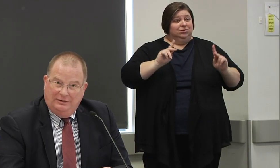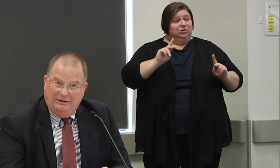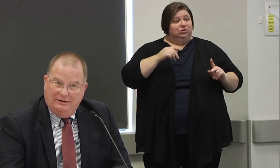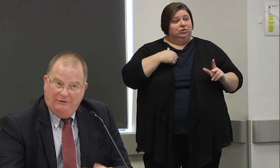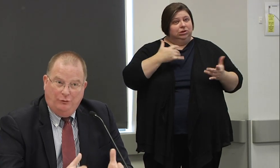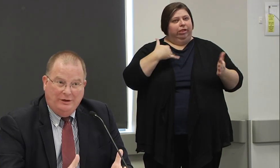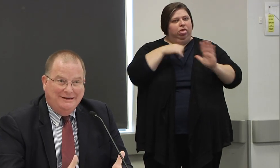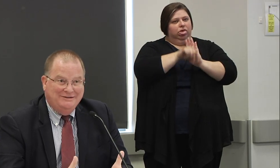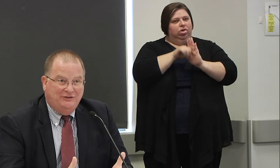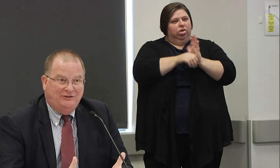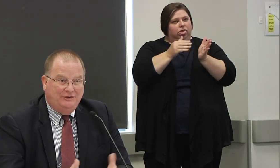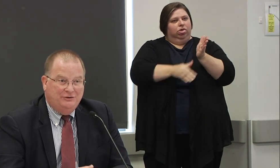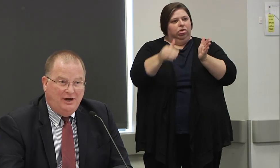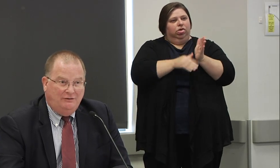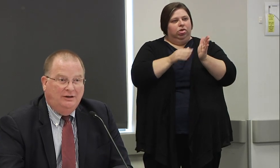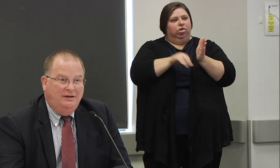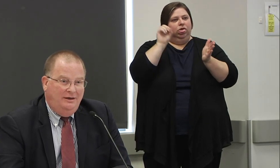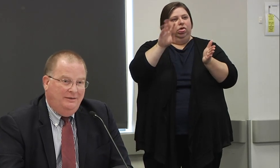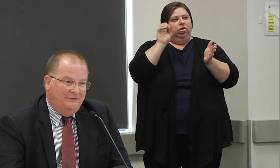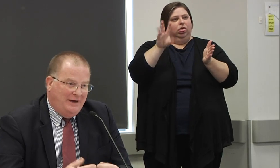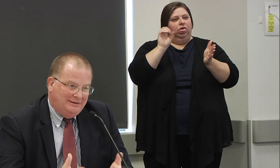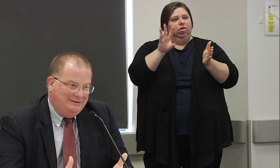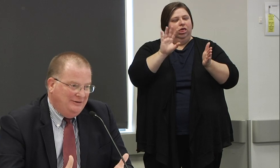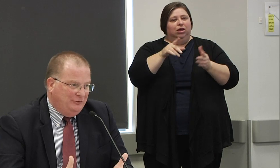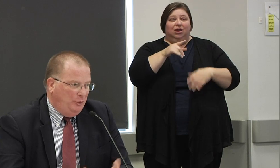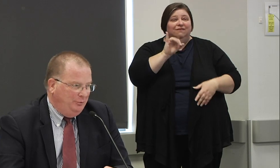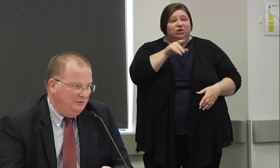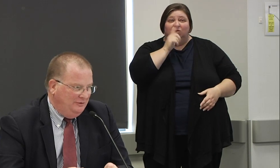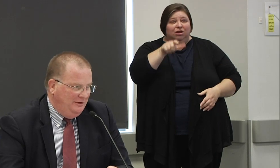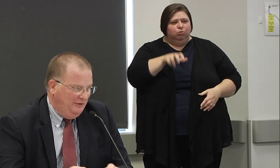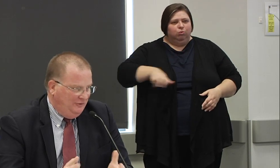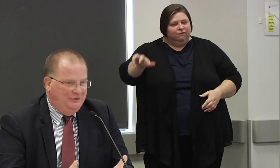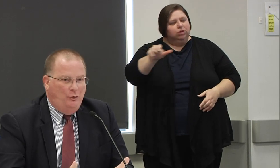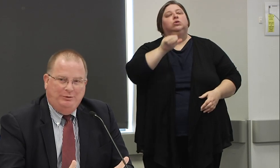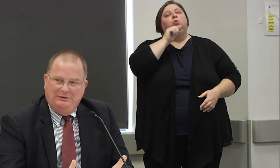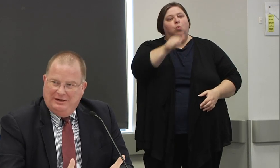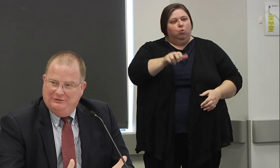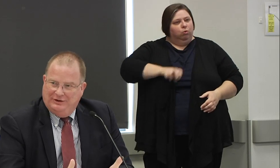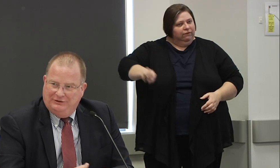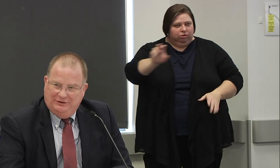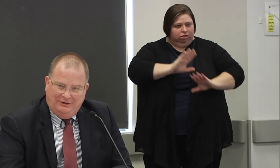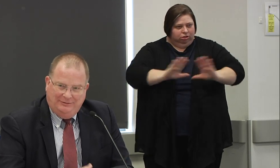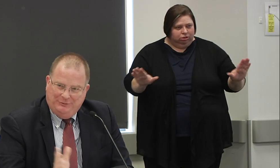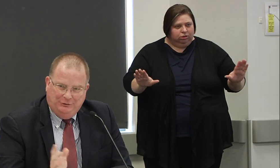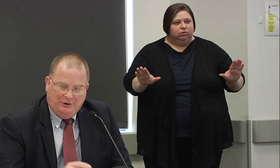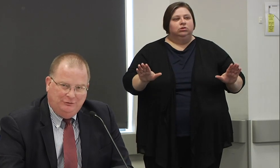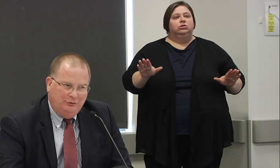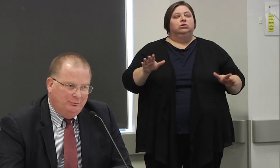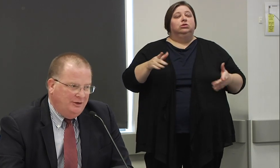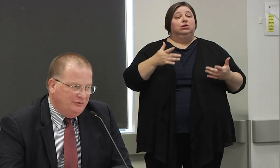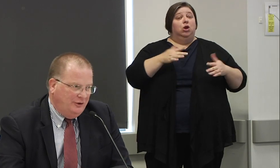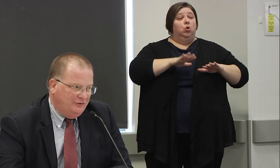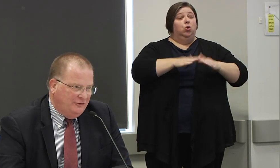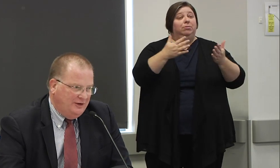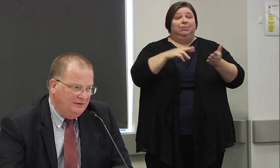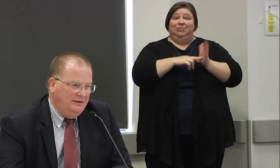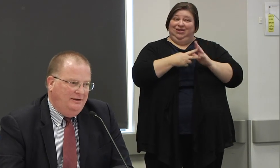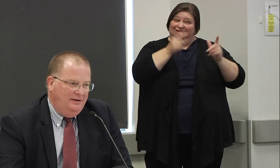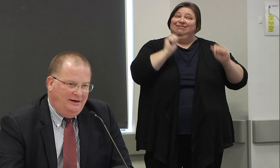to avoid unnecessary travel. The fact that things are open isn't an open invitation to travel 200 miles across the